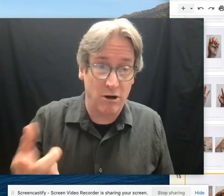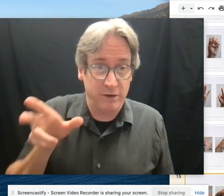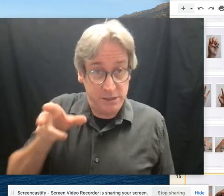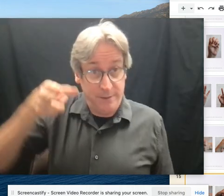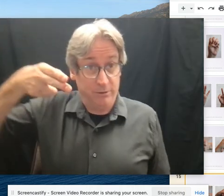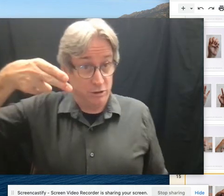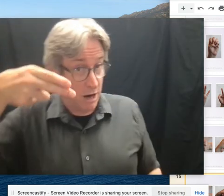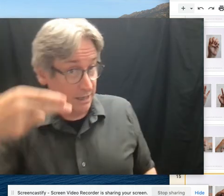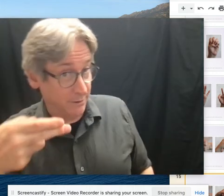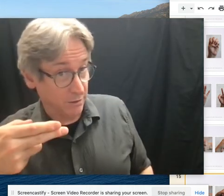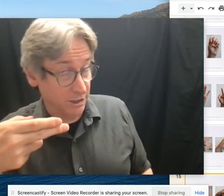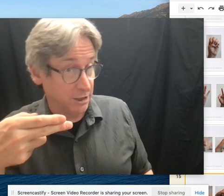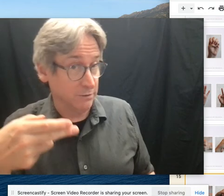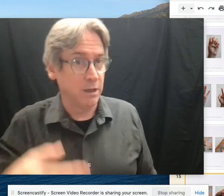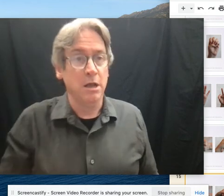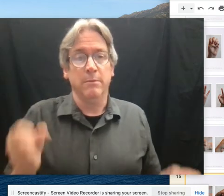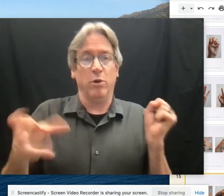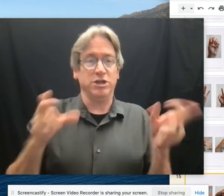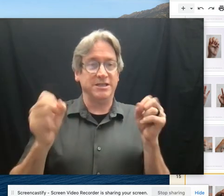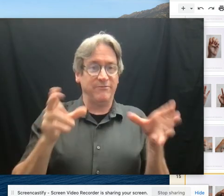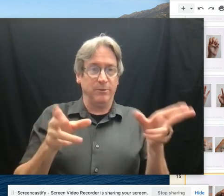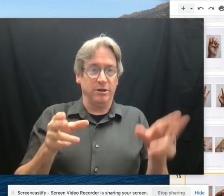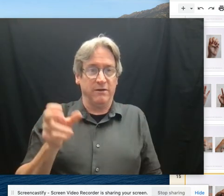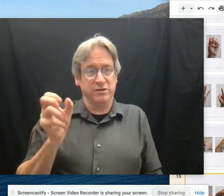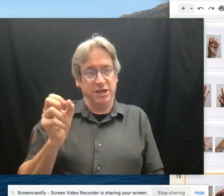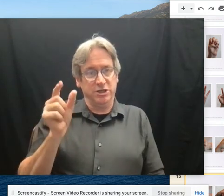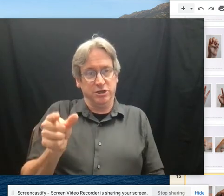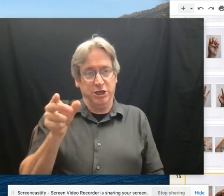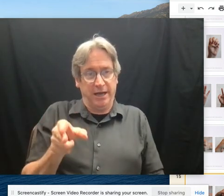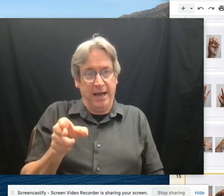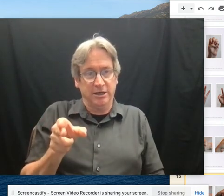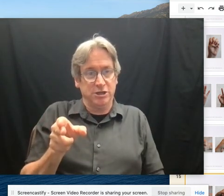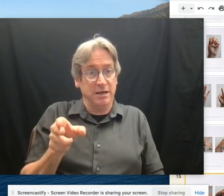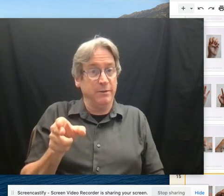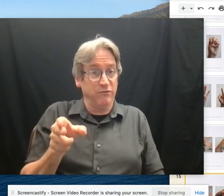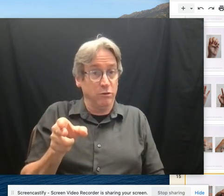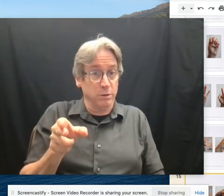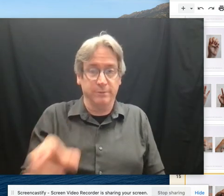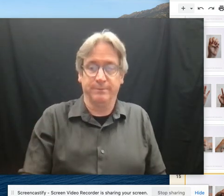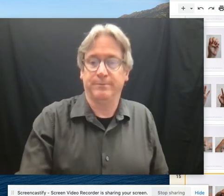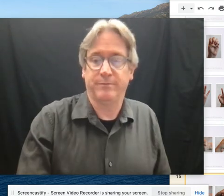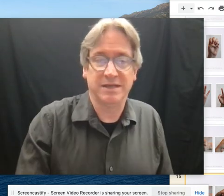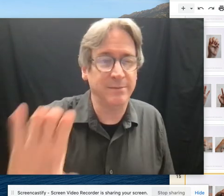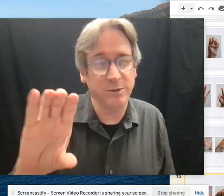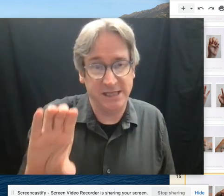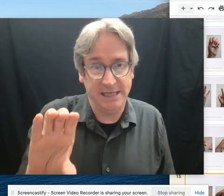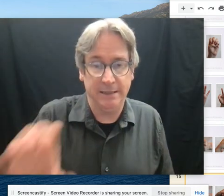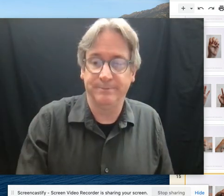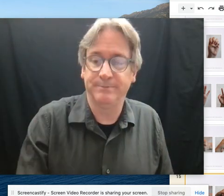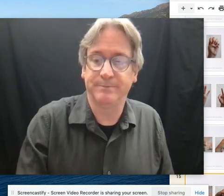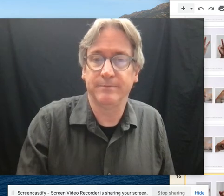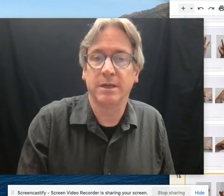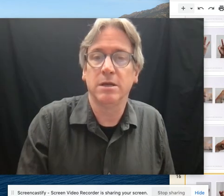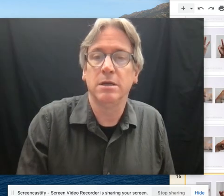that more often because people are trying to be really clear. But watching deaf people in conversation, G and H tend to be forward. Same thing with